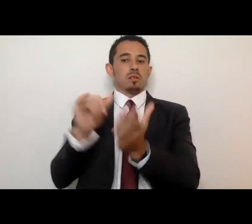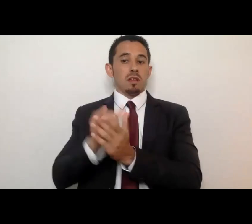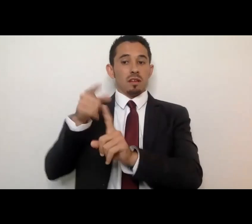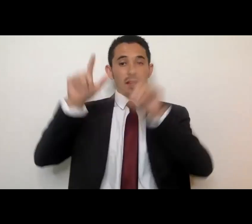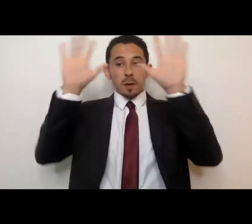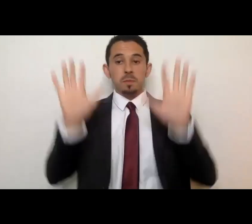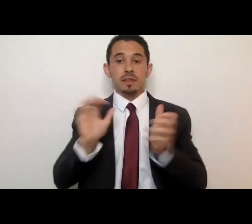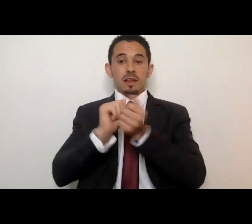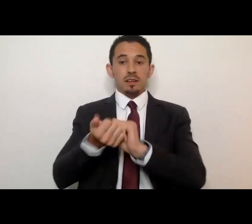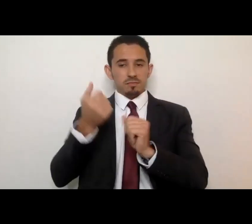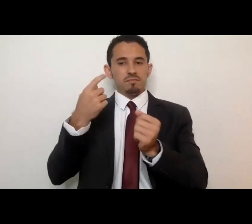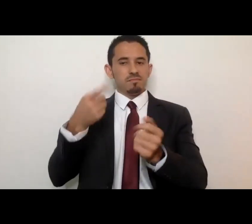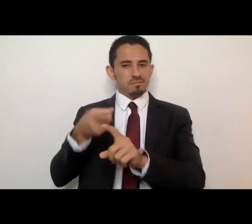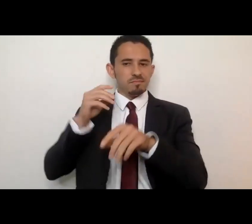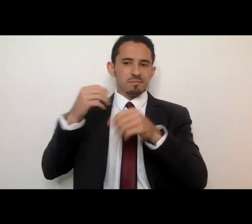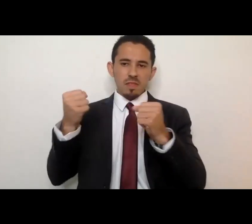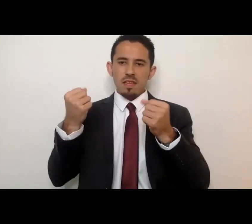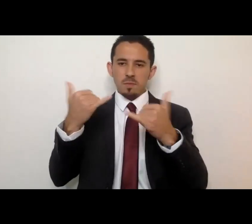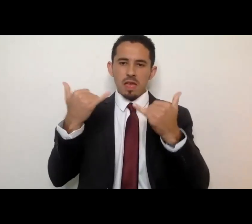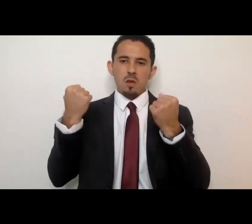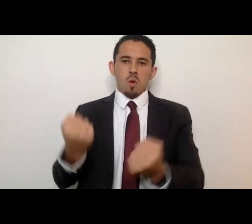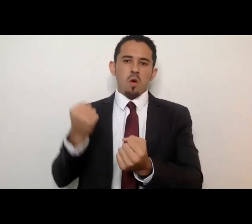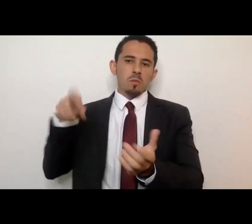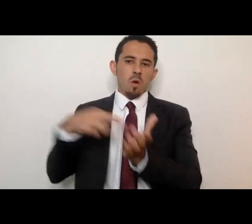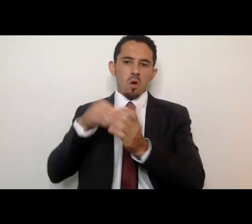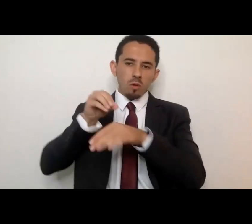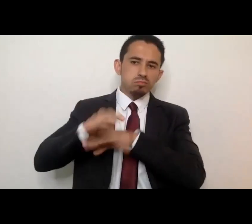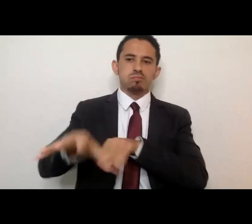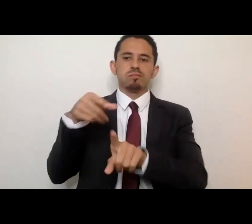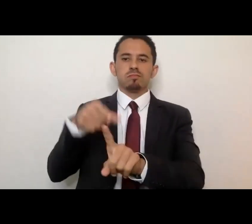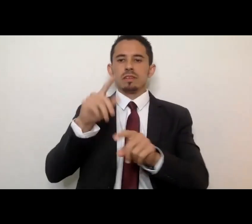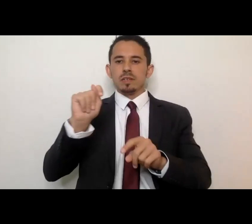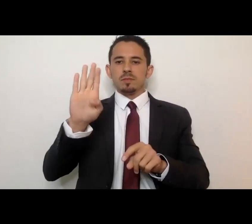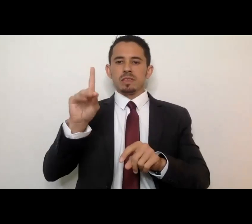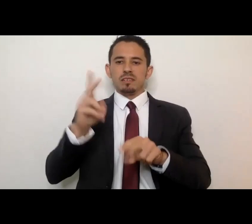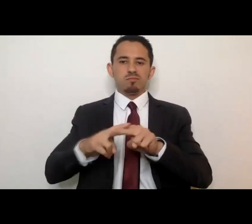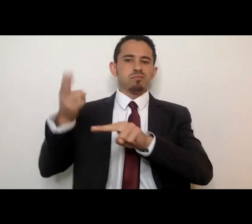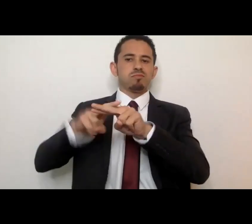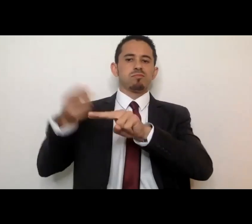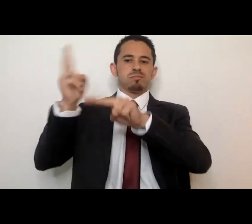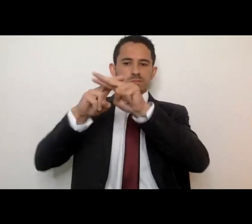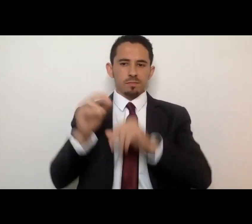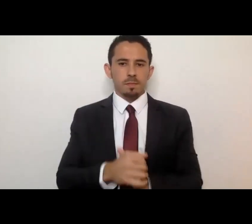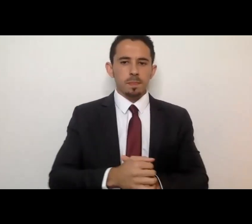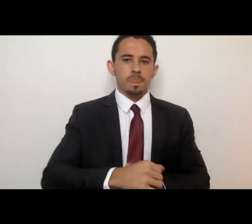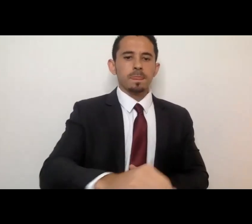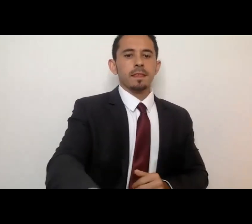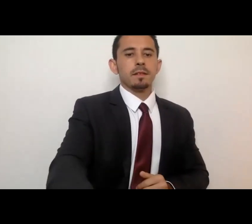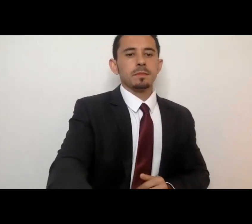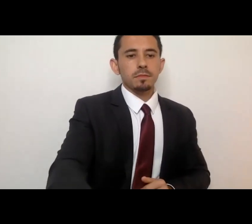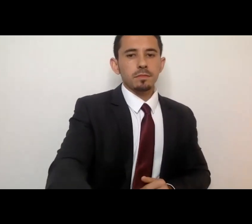Also, there's a lot of evidence showing that climate change plays a huge role in the spread of tick-borne